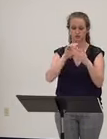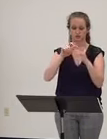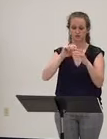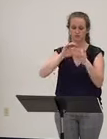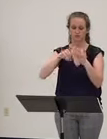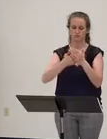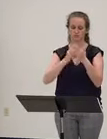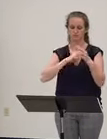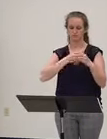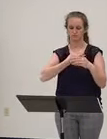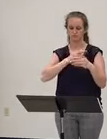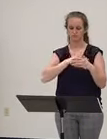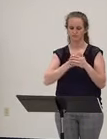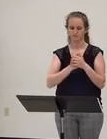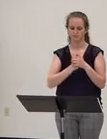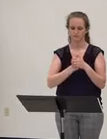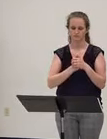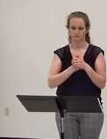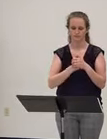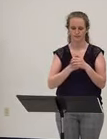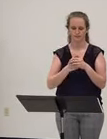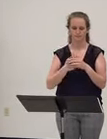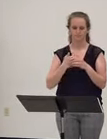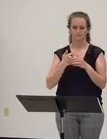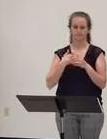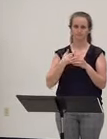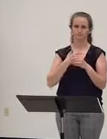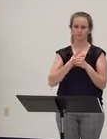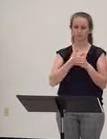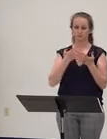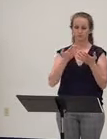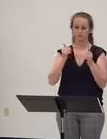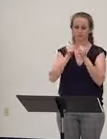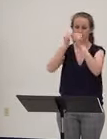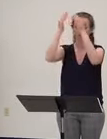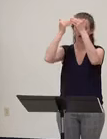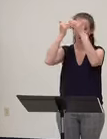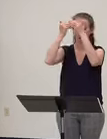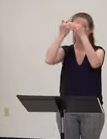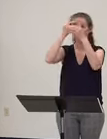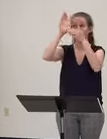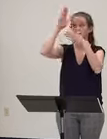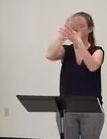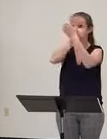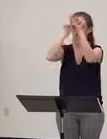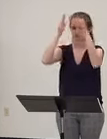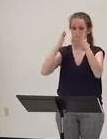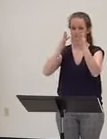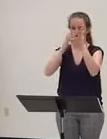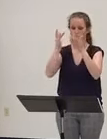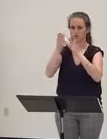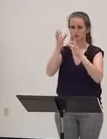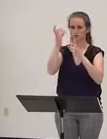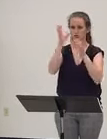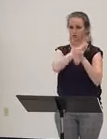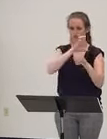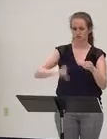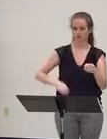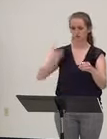and safe from all distress as we await the blessed hope and the coming of our